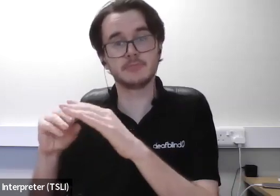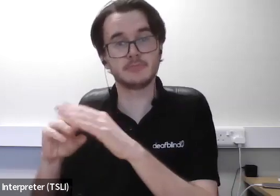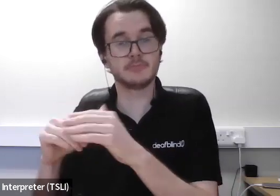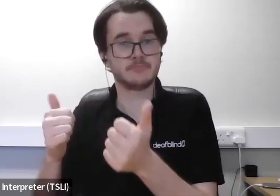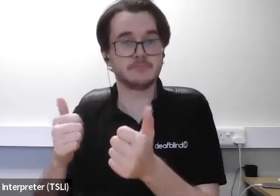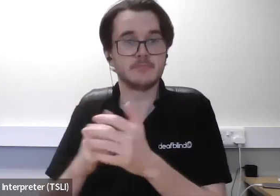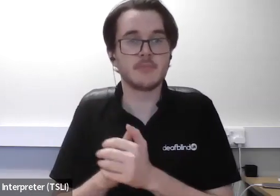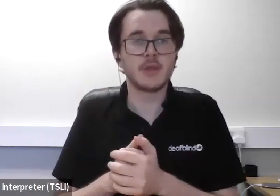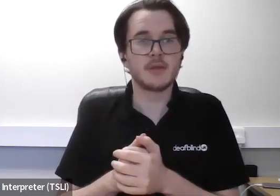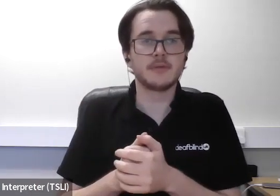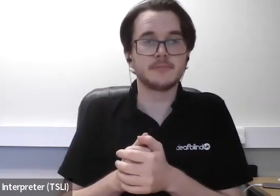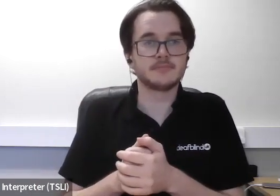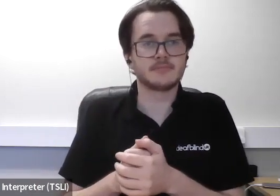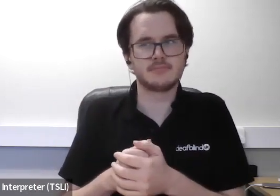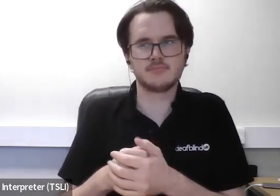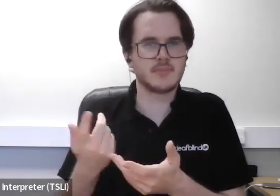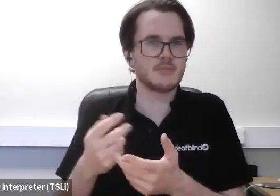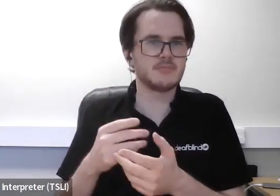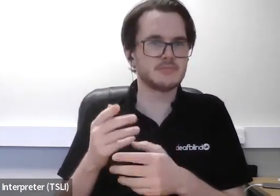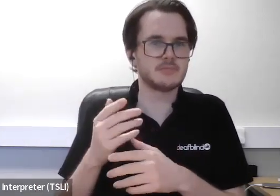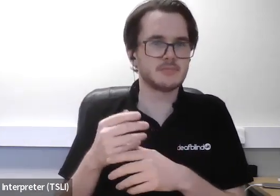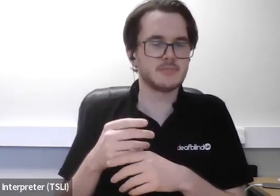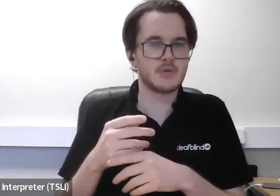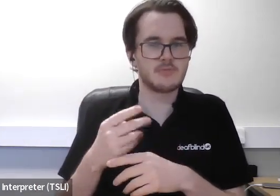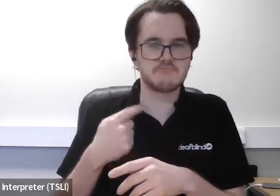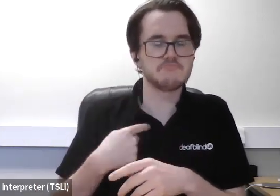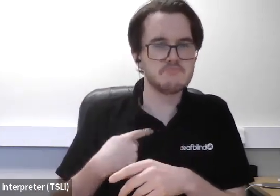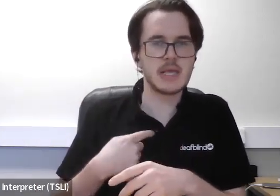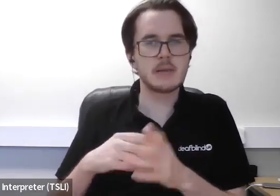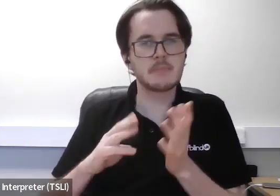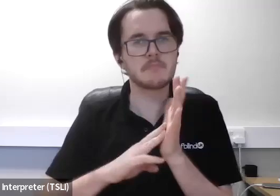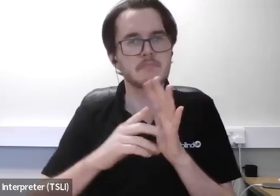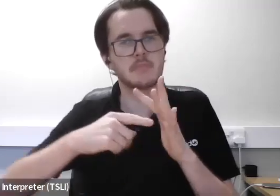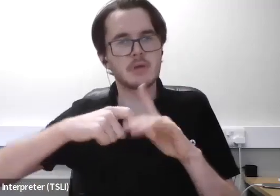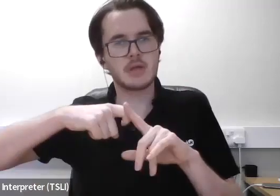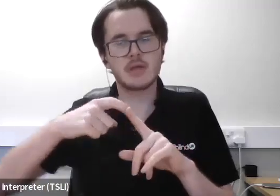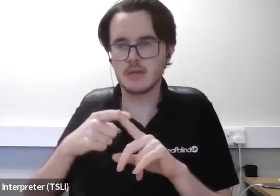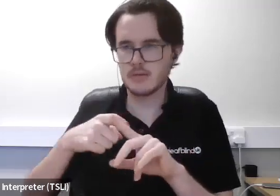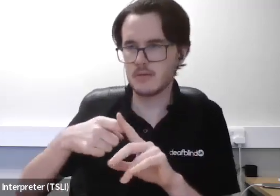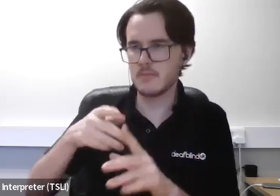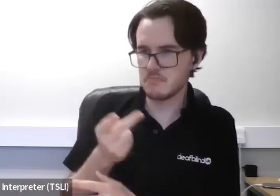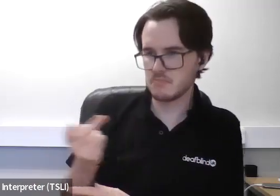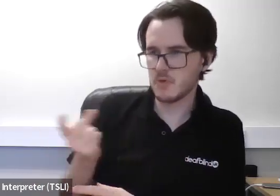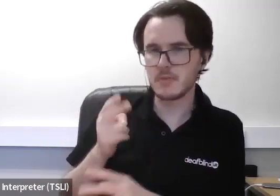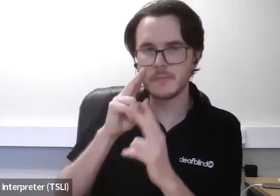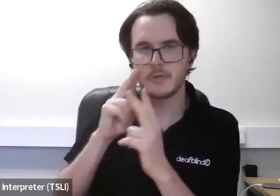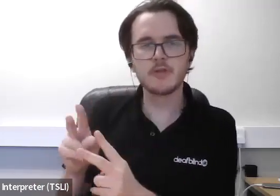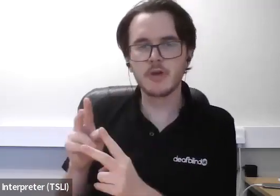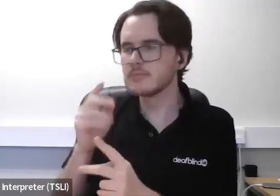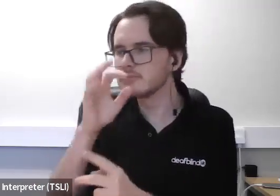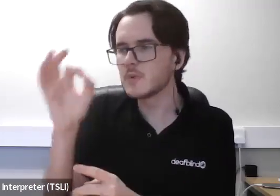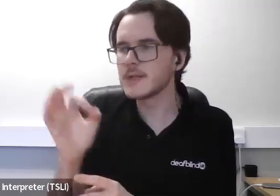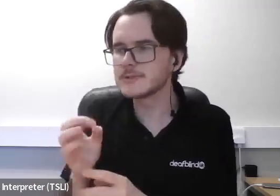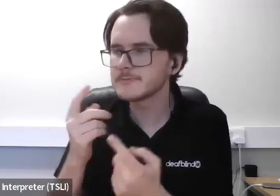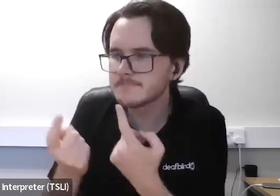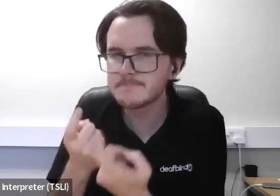will be manned during the workshop by myself and Mike at varying points, so we'll be able to pick up on any question and make sure